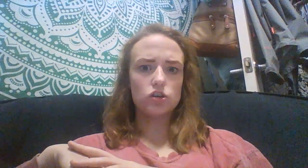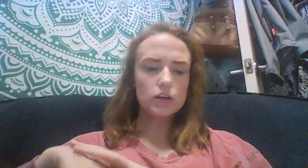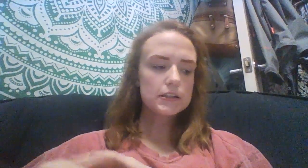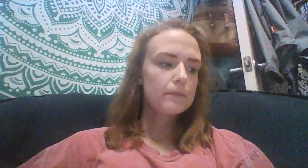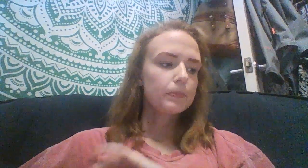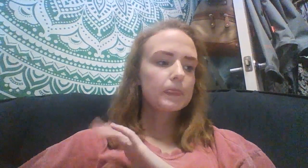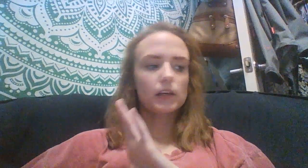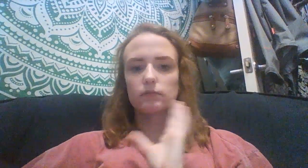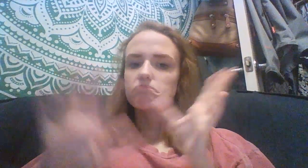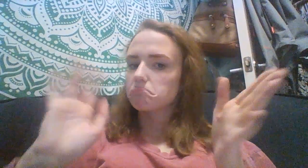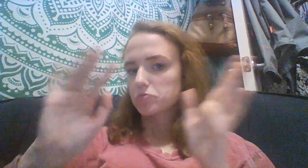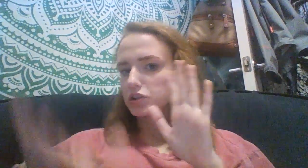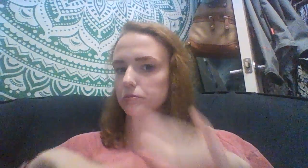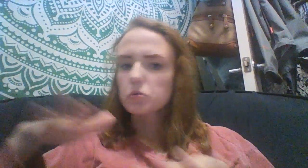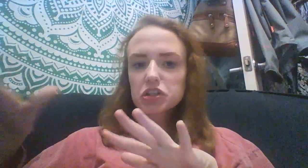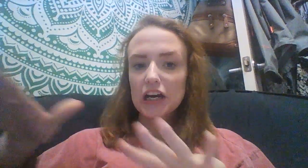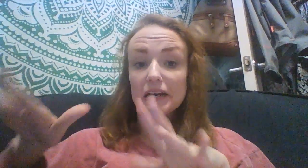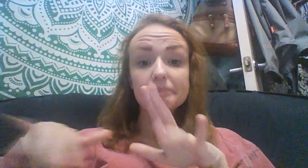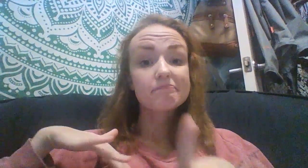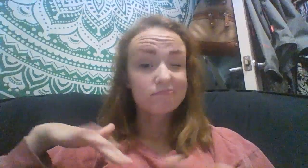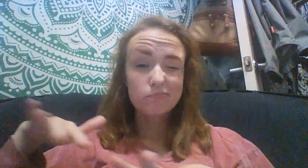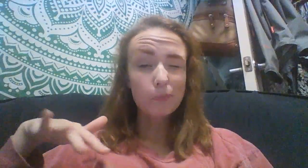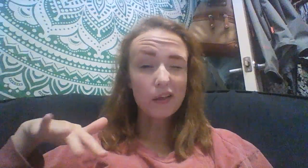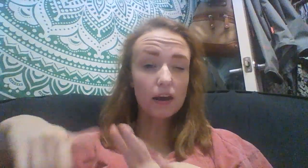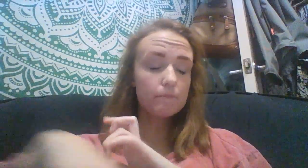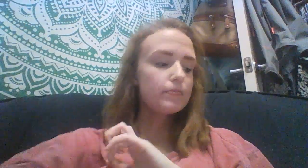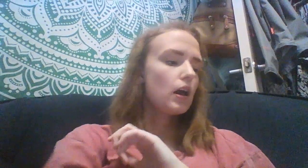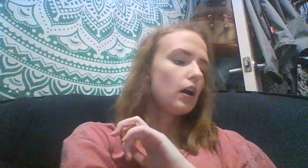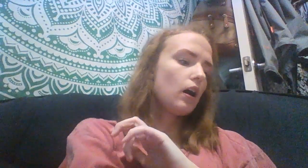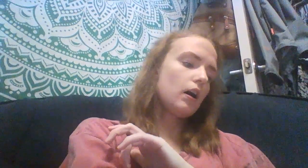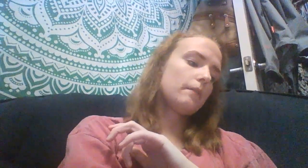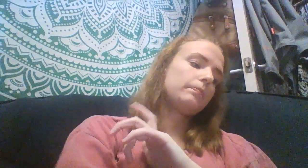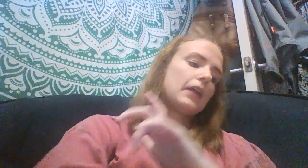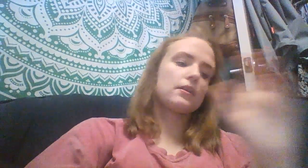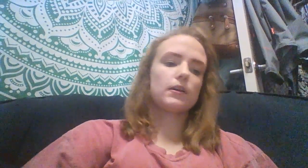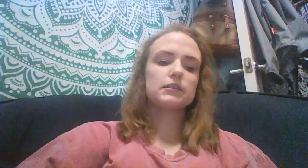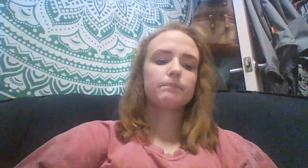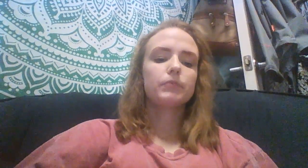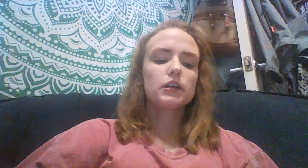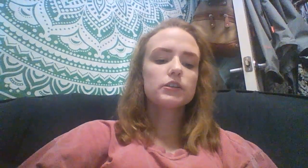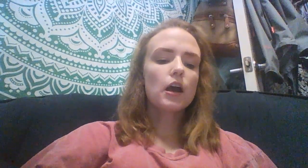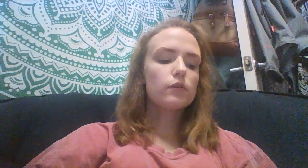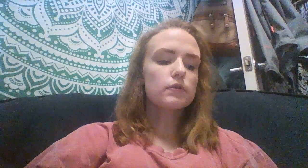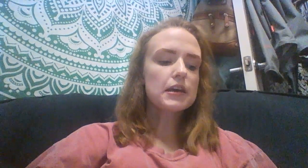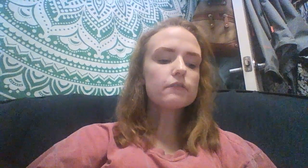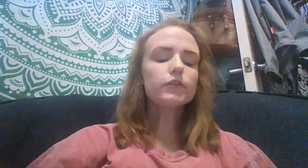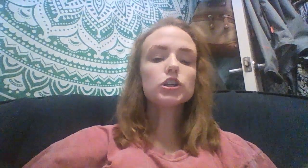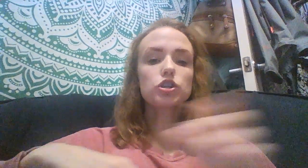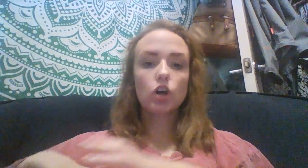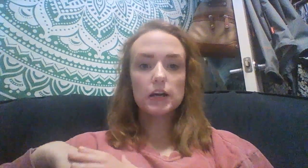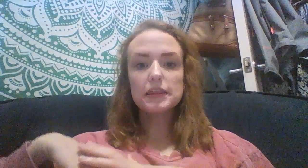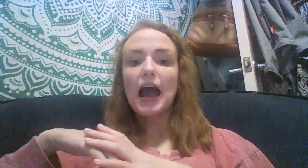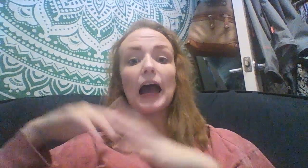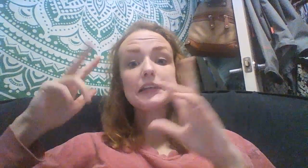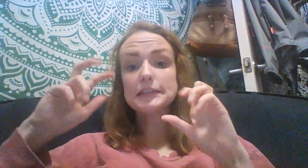1800s, Civil War time, about that. Anyways. So he started the